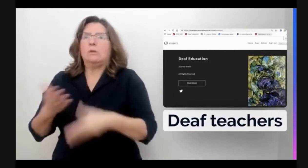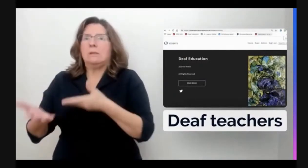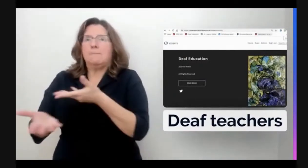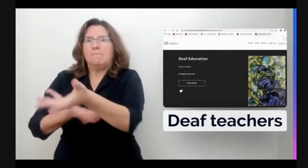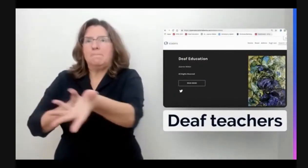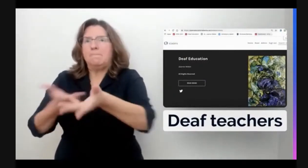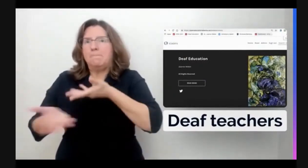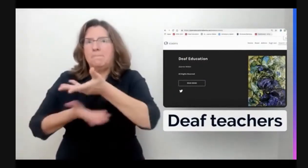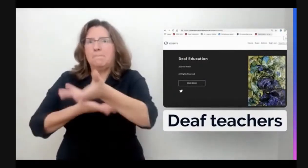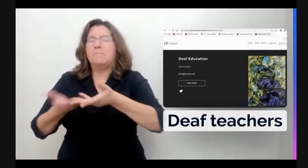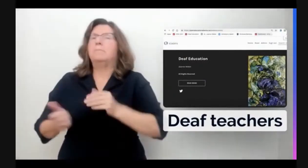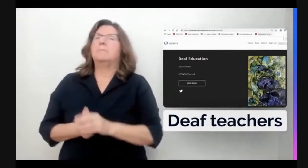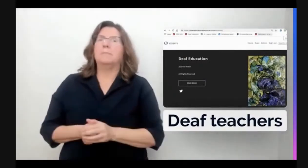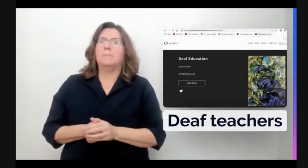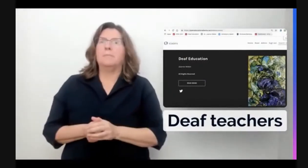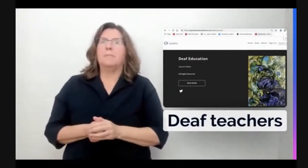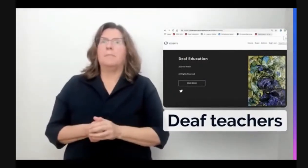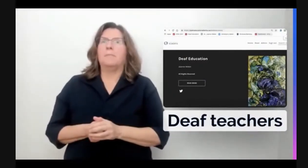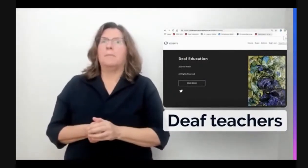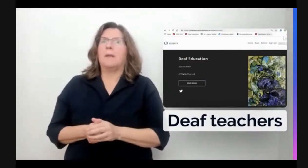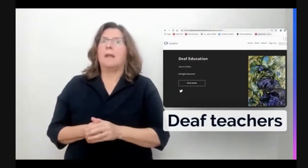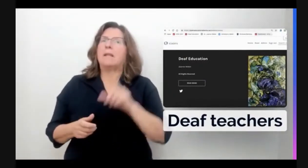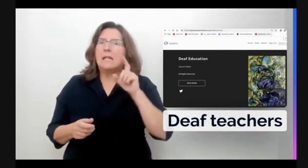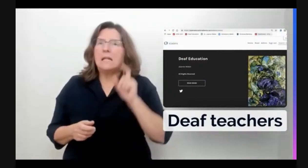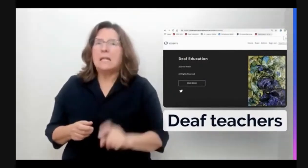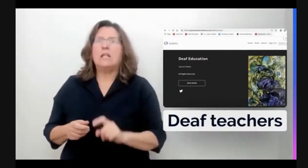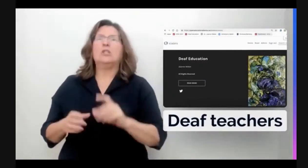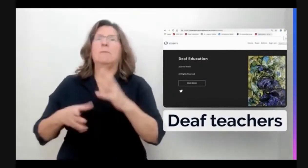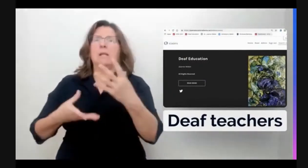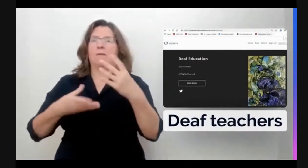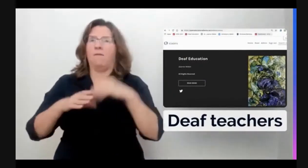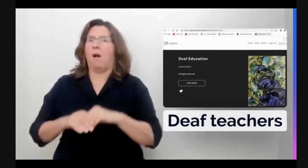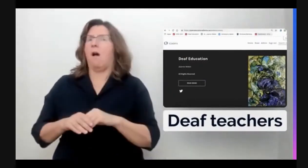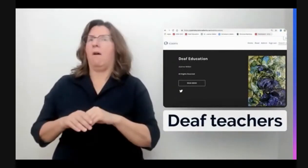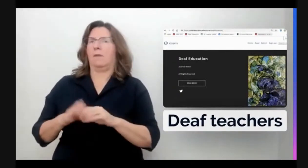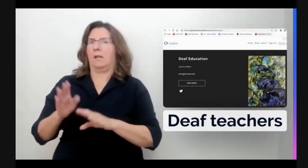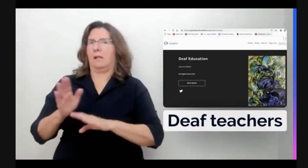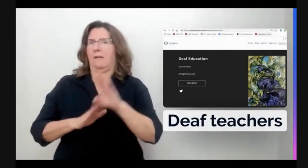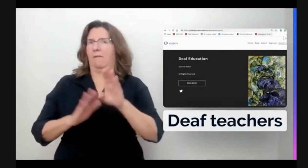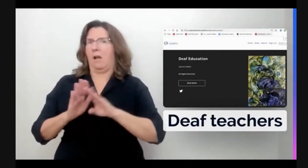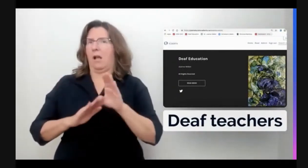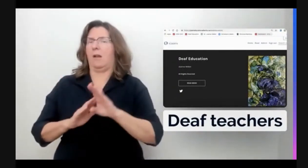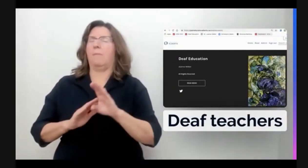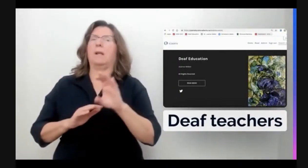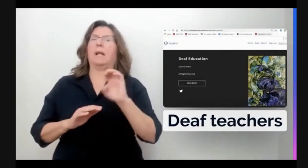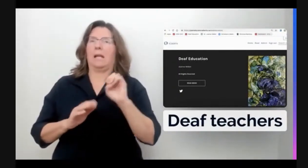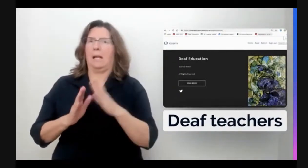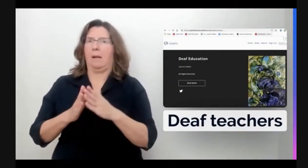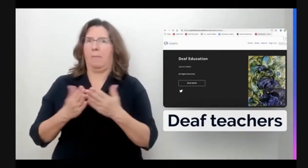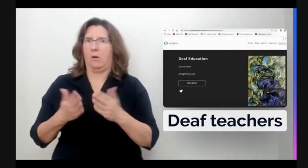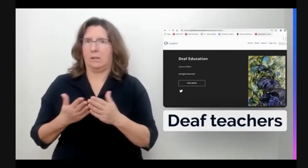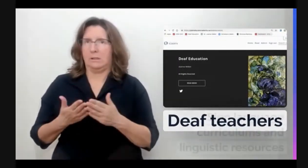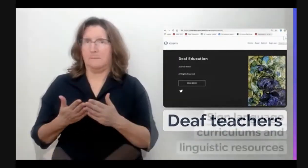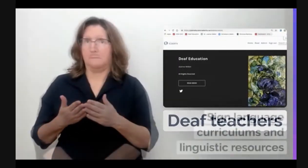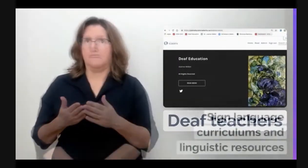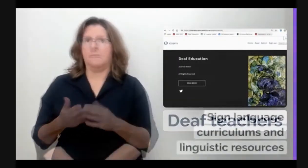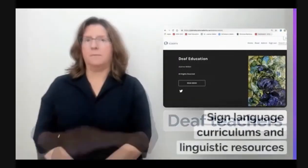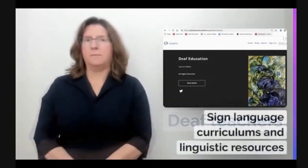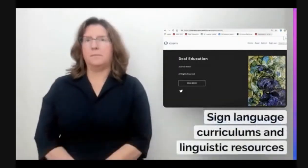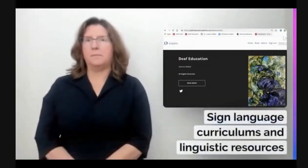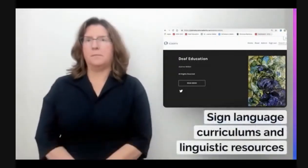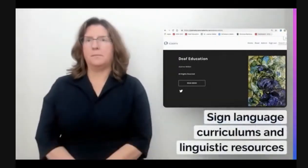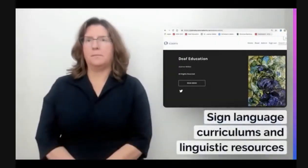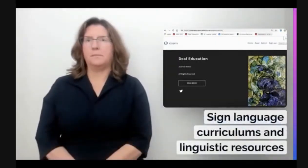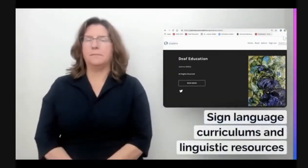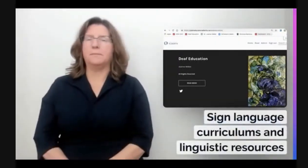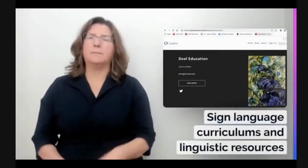they would see it in their community, not just their classroom. Deaf teachers must be involved in the development of